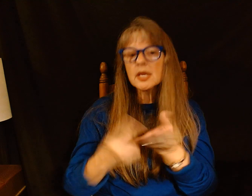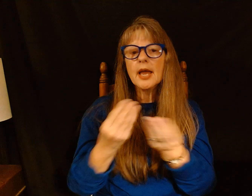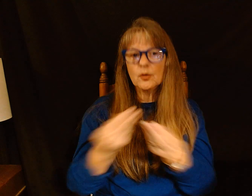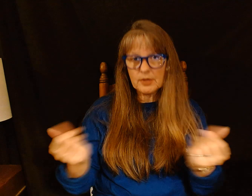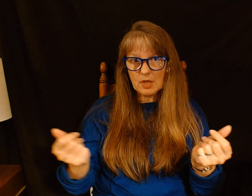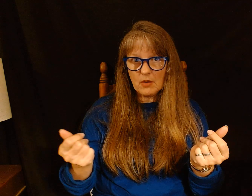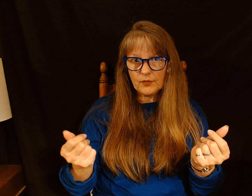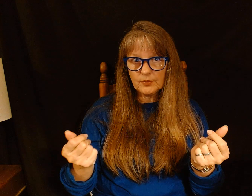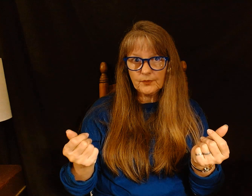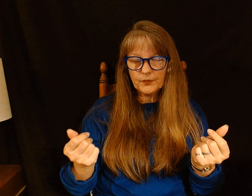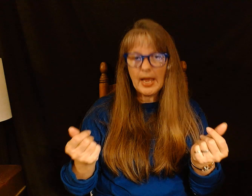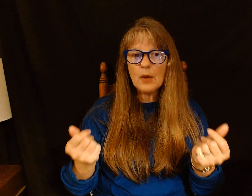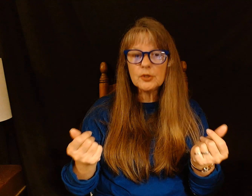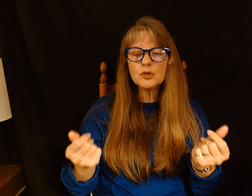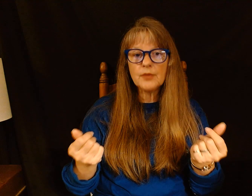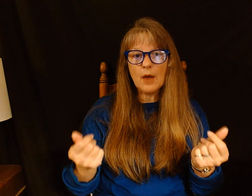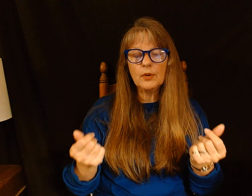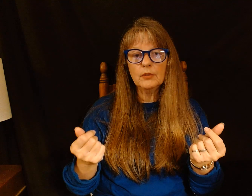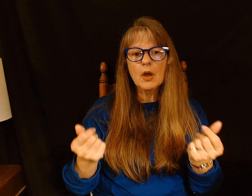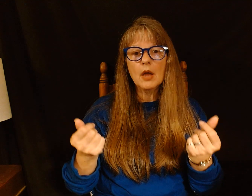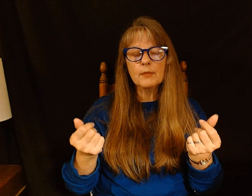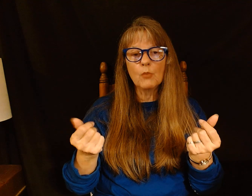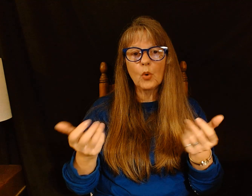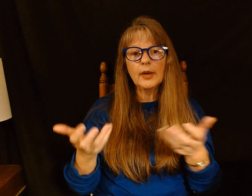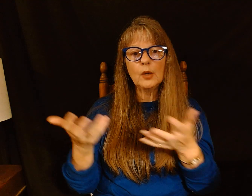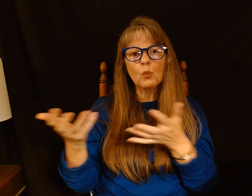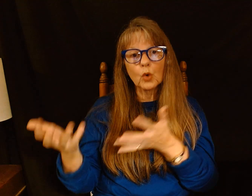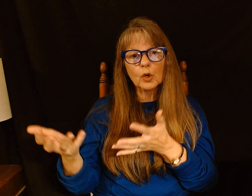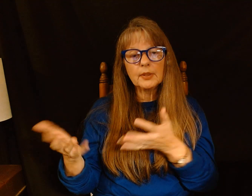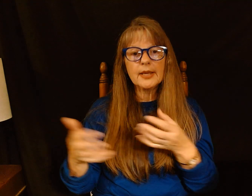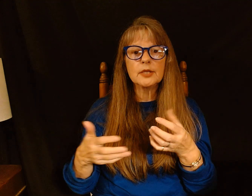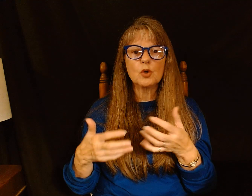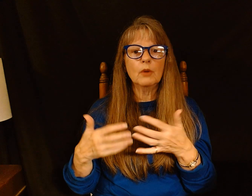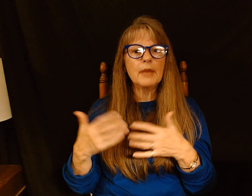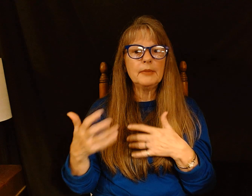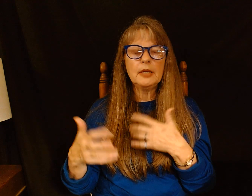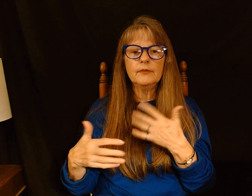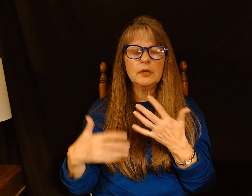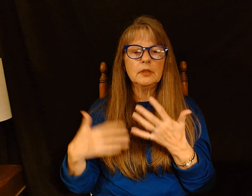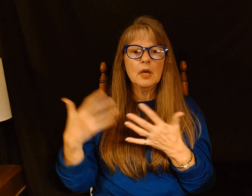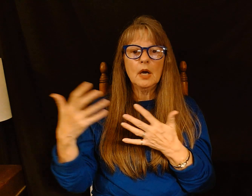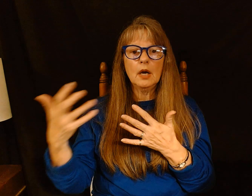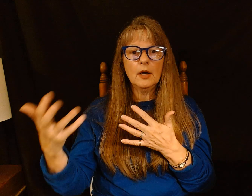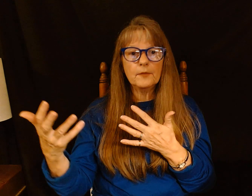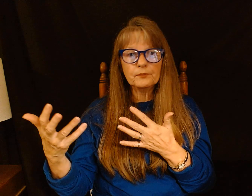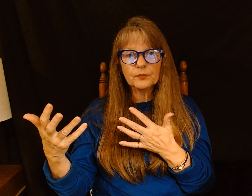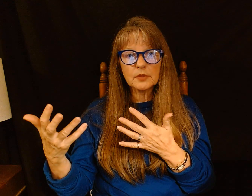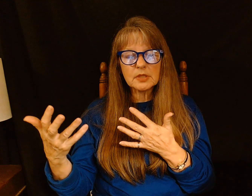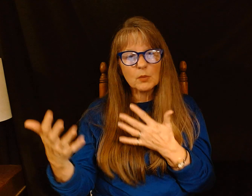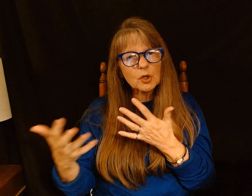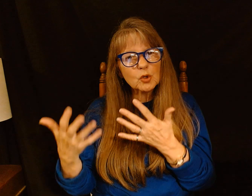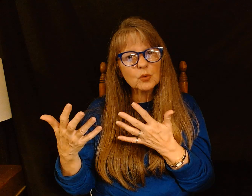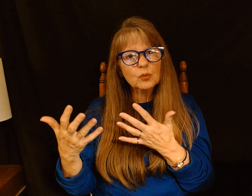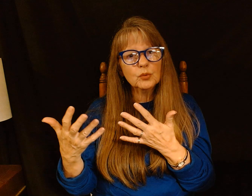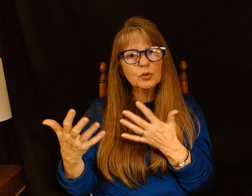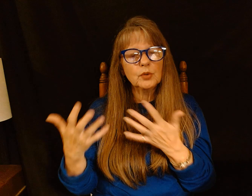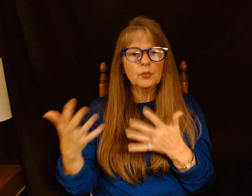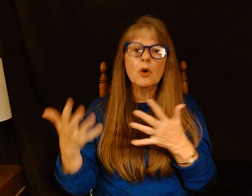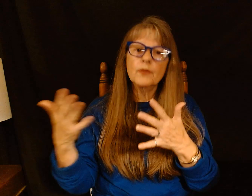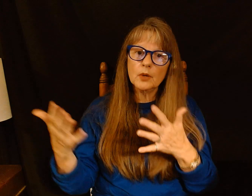and resolve. I would do that one more in a workplace, or maybe even someone who you don't know very well.